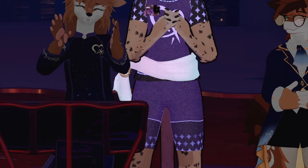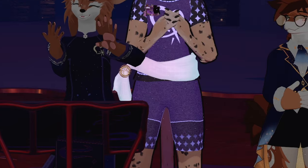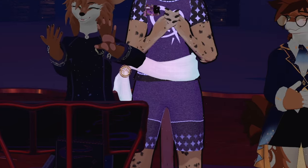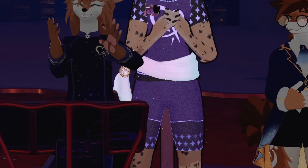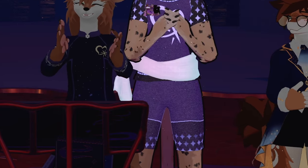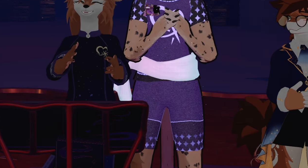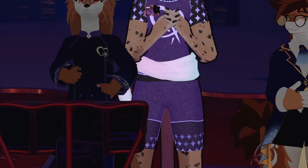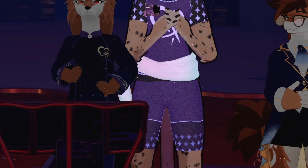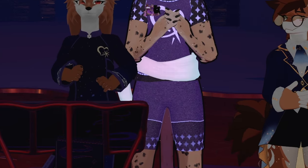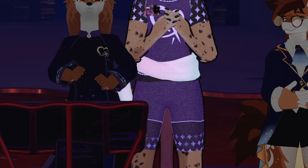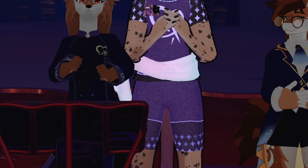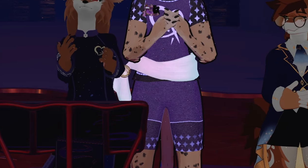different signs and you can compare them.